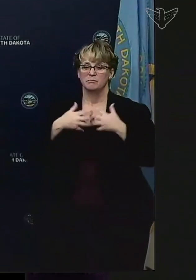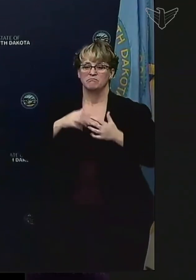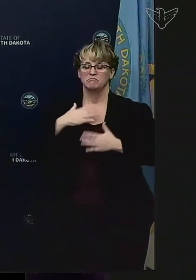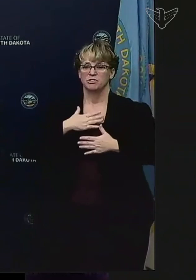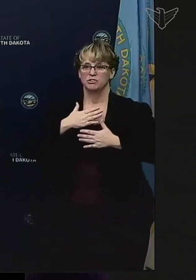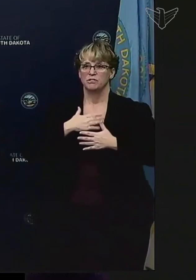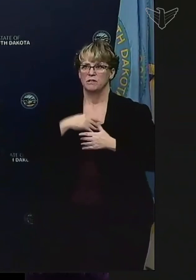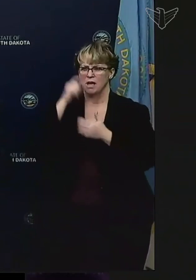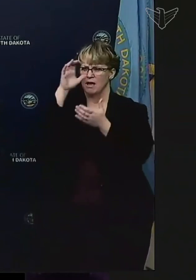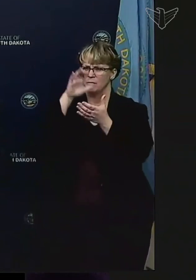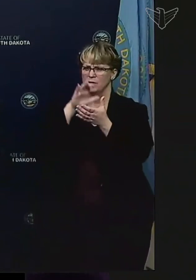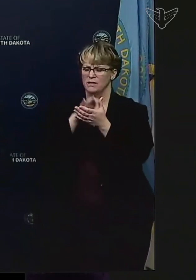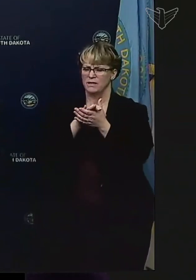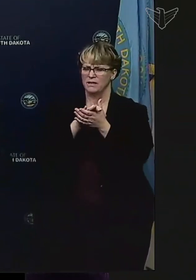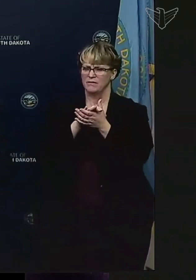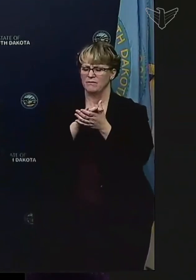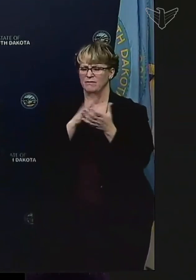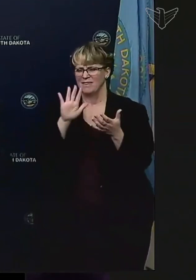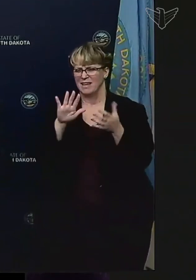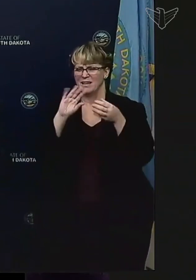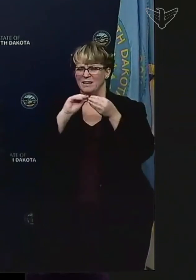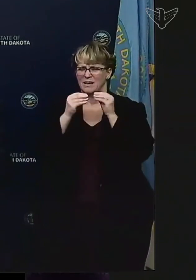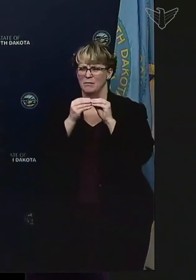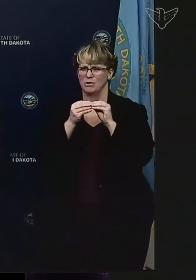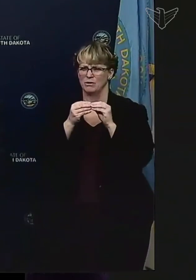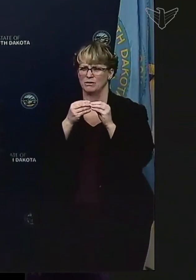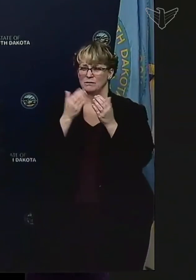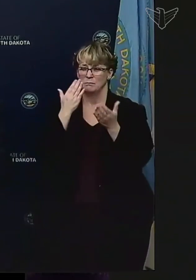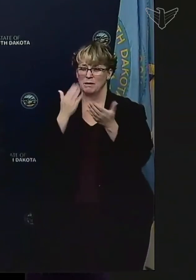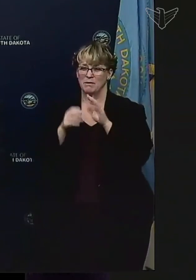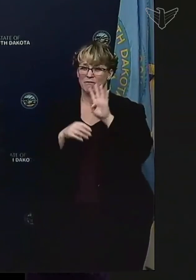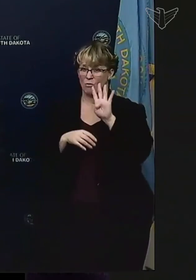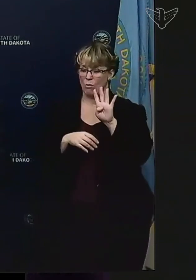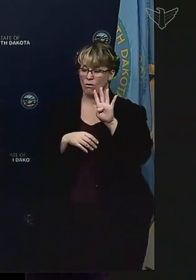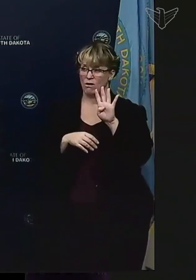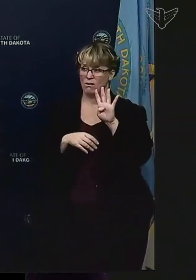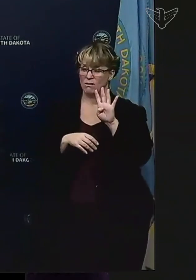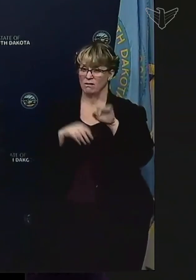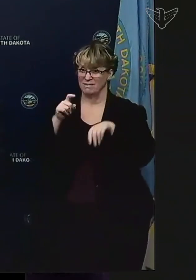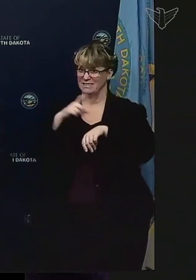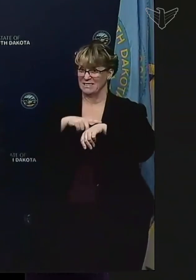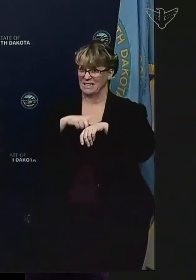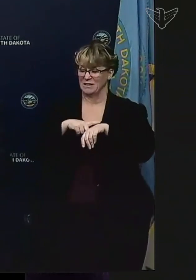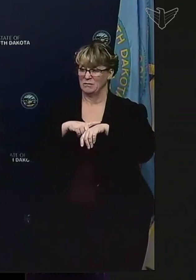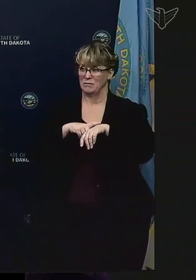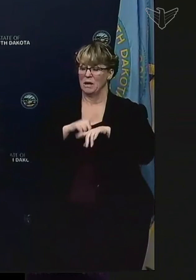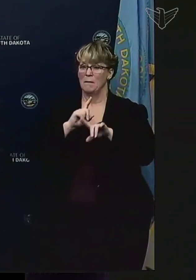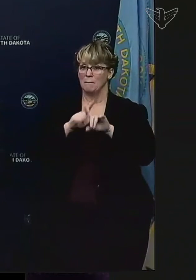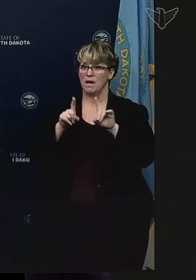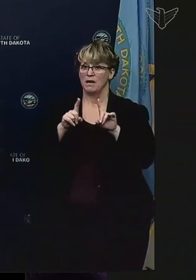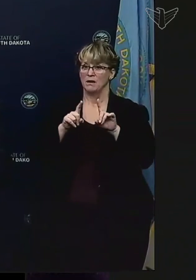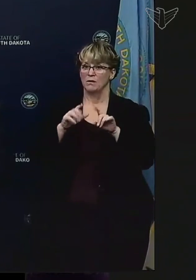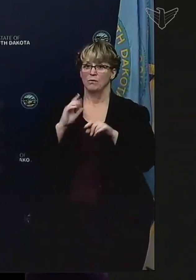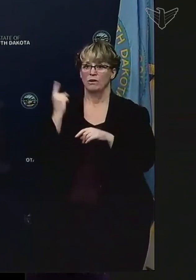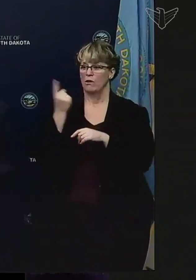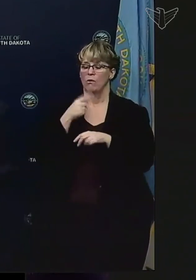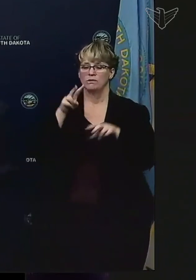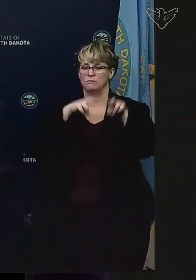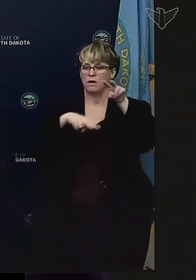I believe the conservative number would be 4 at this time, but that is something that we continue to